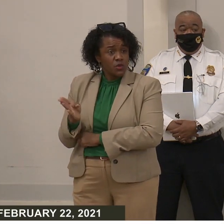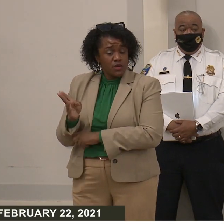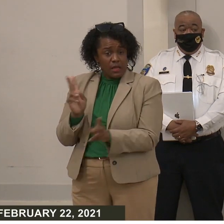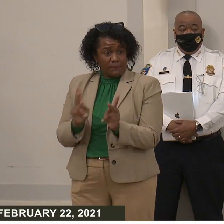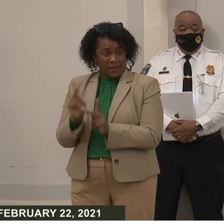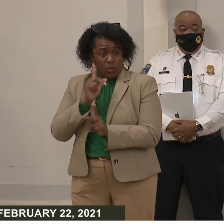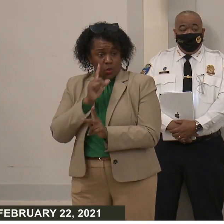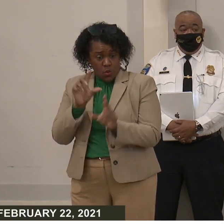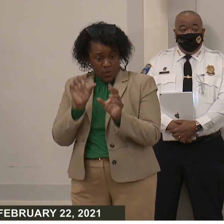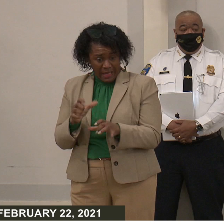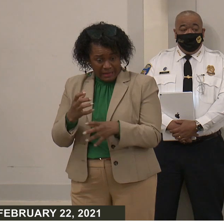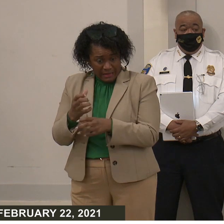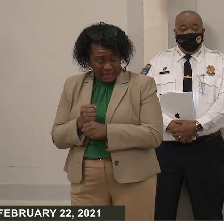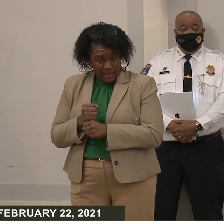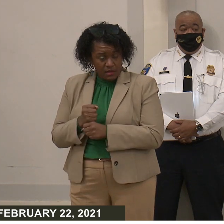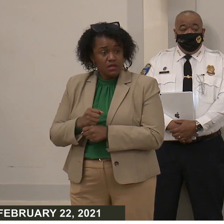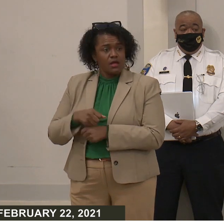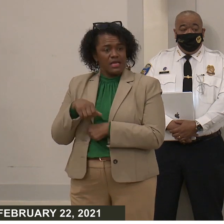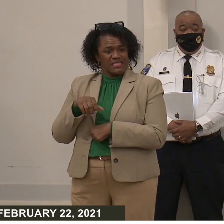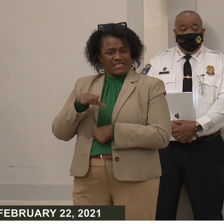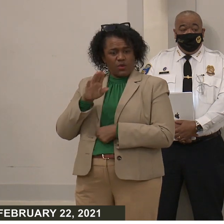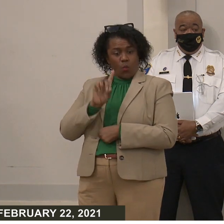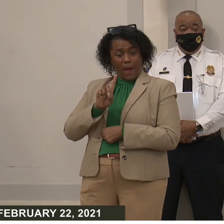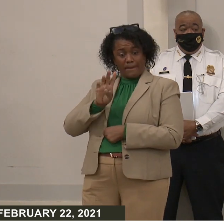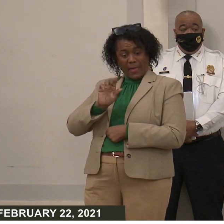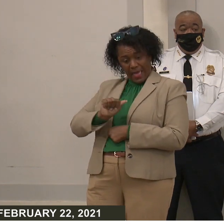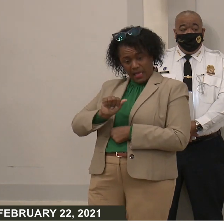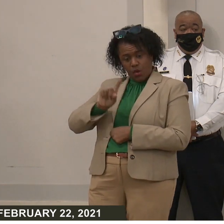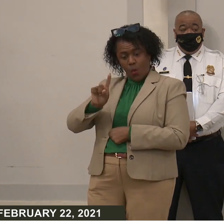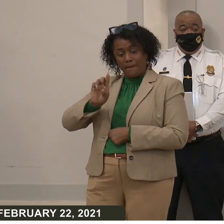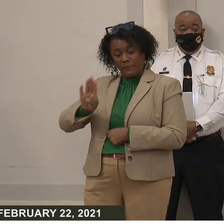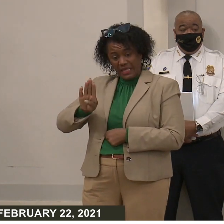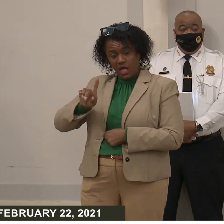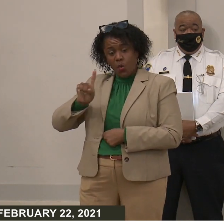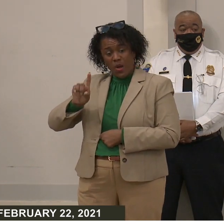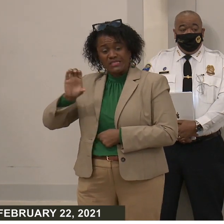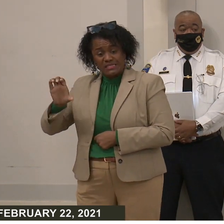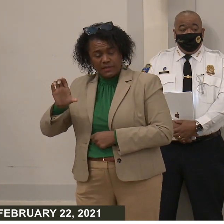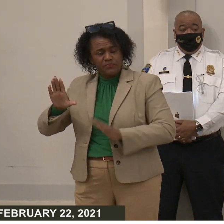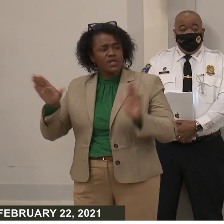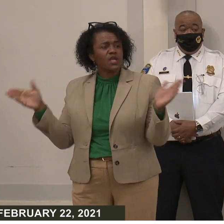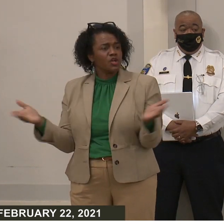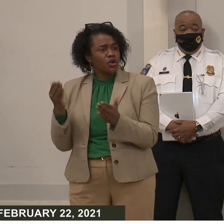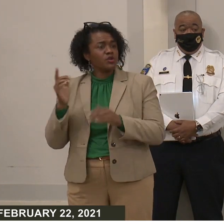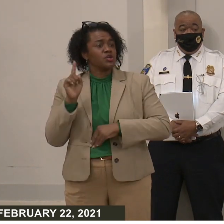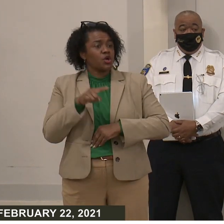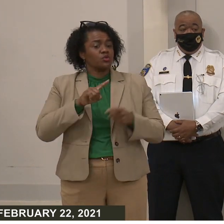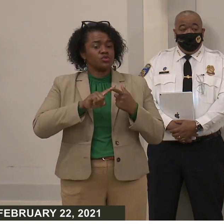Baltimore residents in priority groups 1A, 1B, and 1C are encouraged to visit